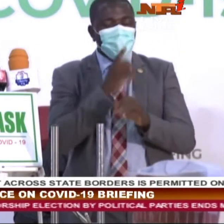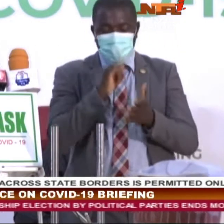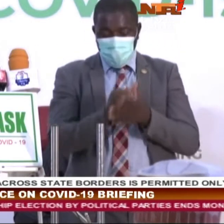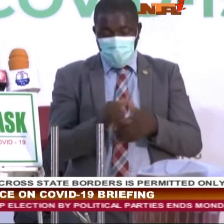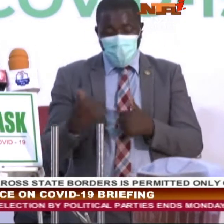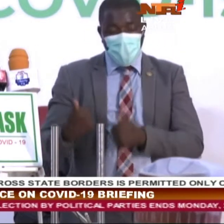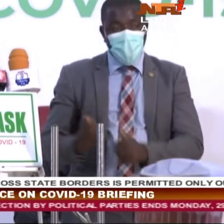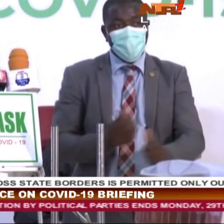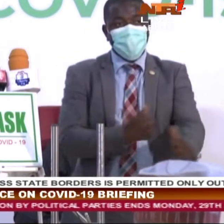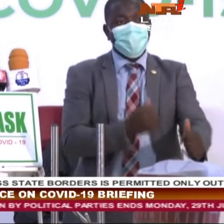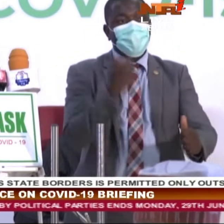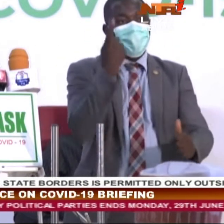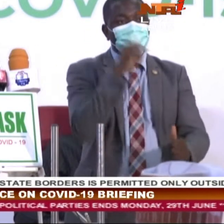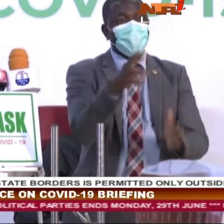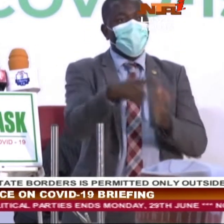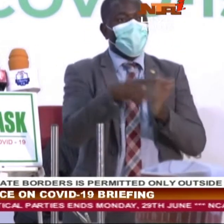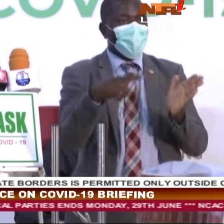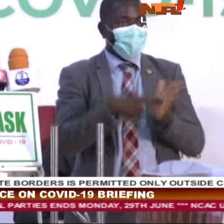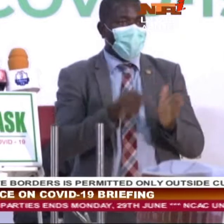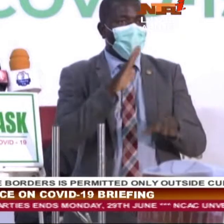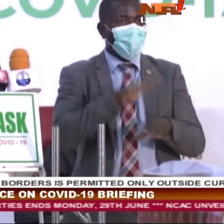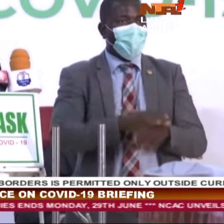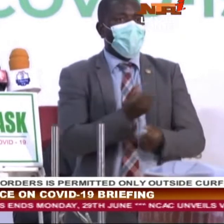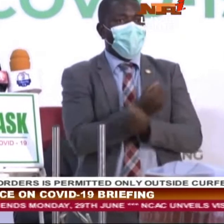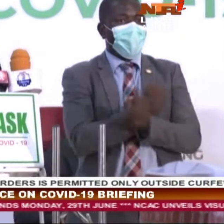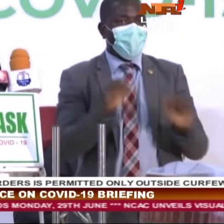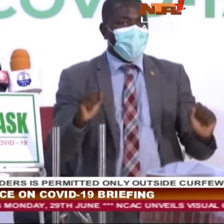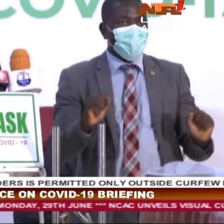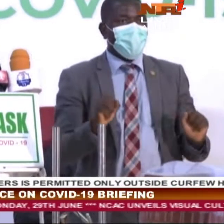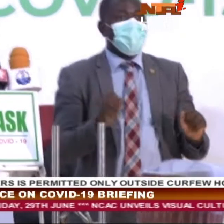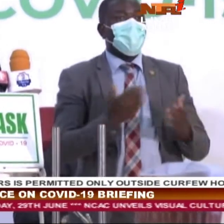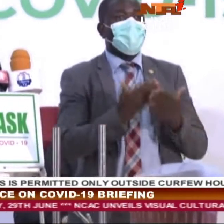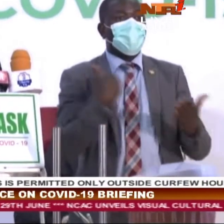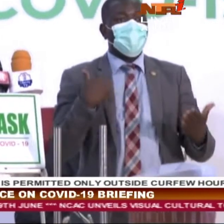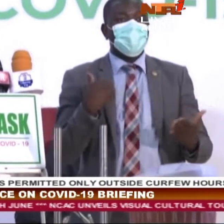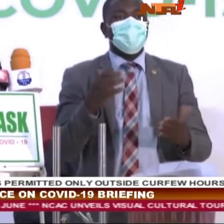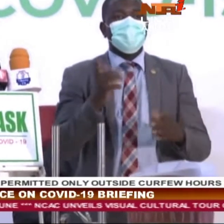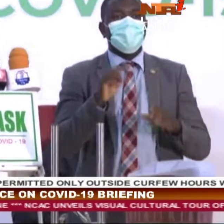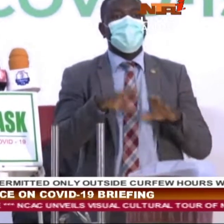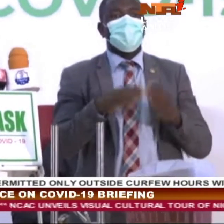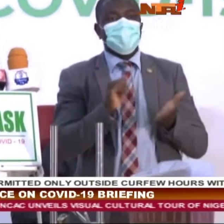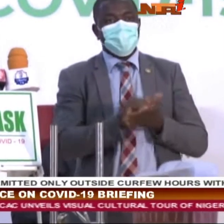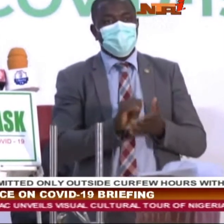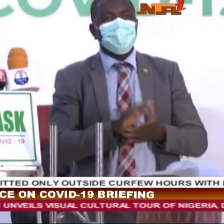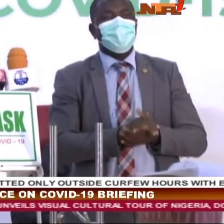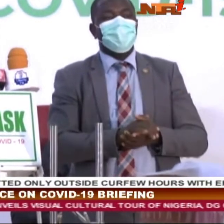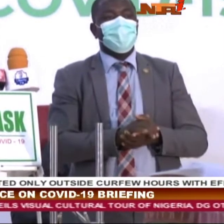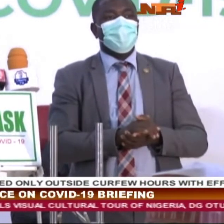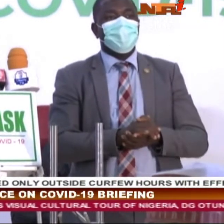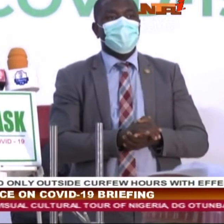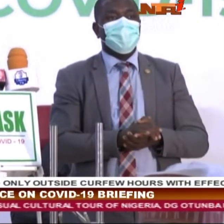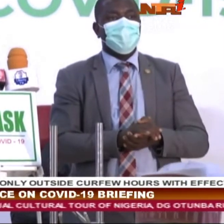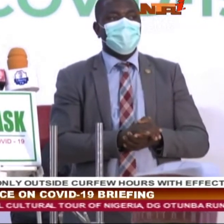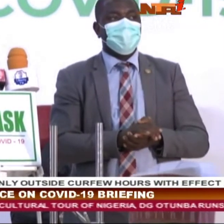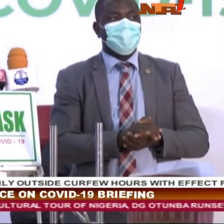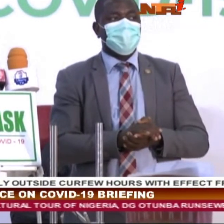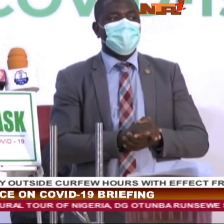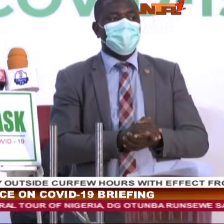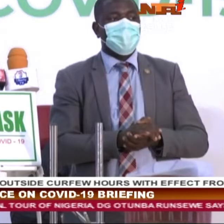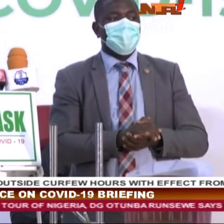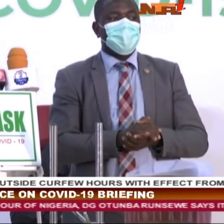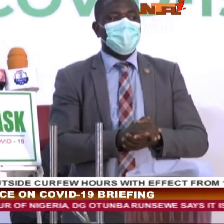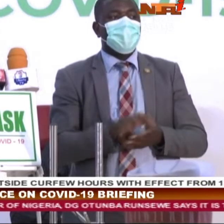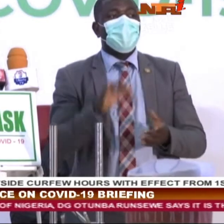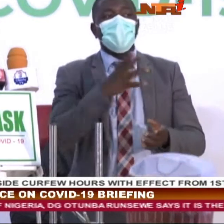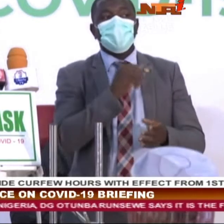compliance with the issued guidelines on COVID-19 before they open up for this purpose. And just